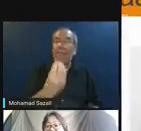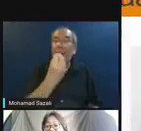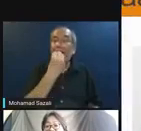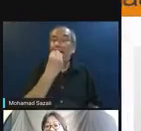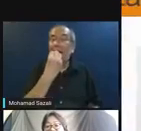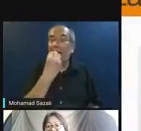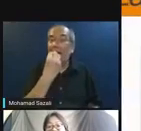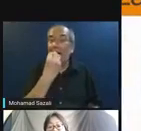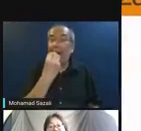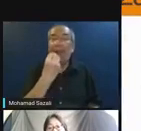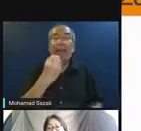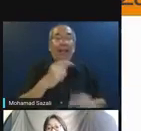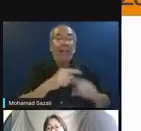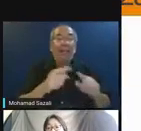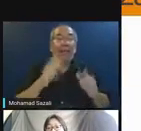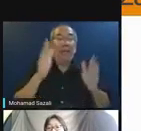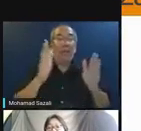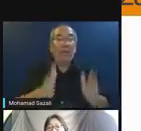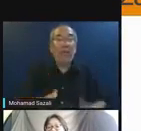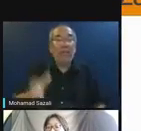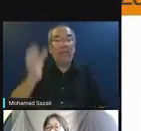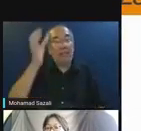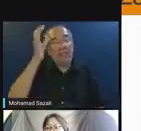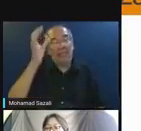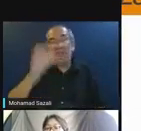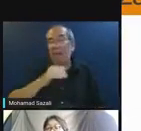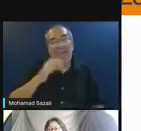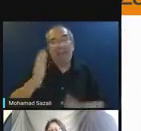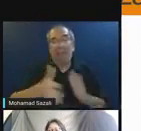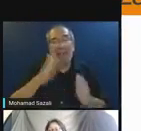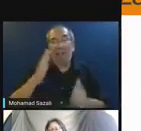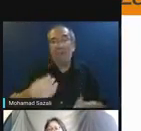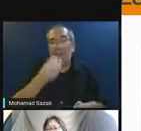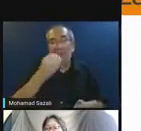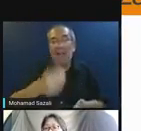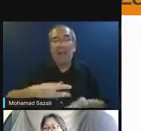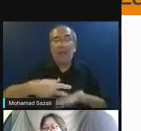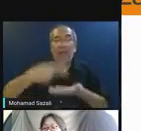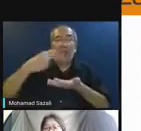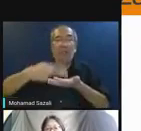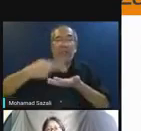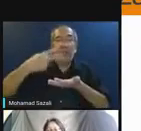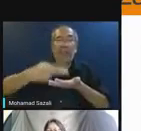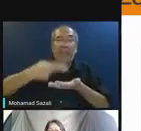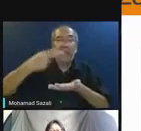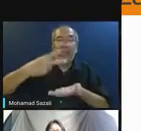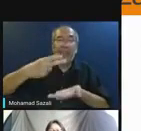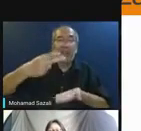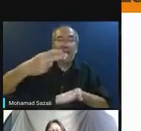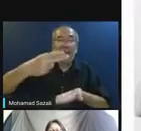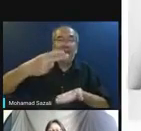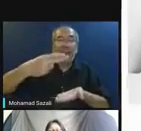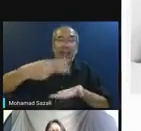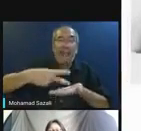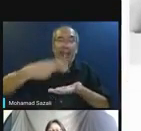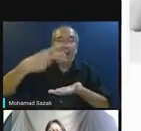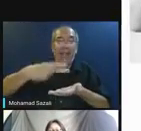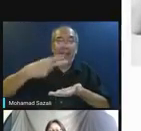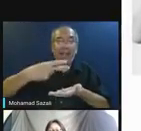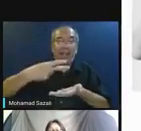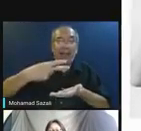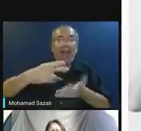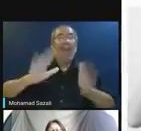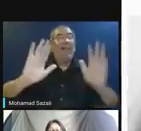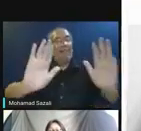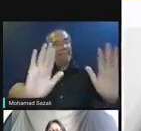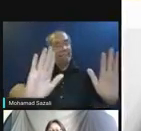But it's the same thing when it comes to like eating. In India, they eat with their hands, but not the Chinese people. The Chinese